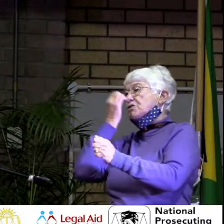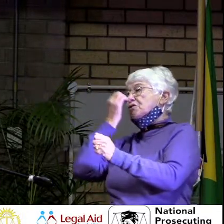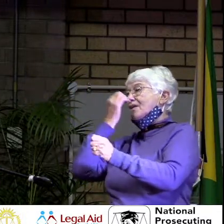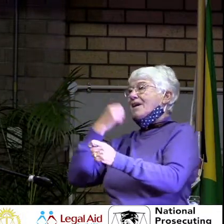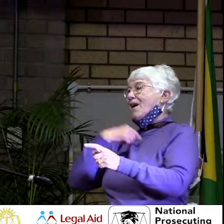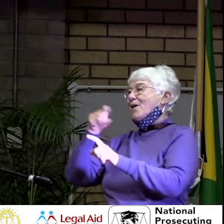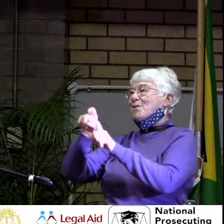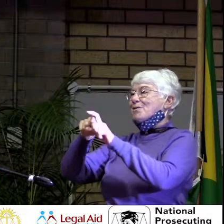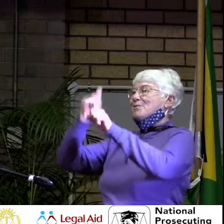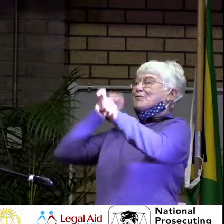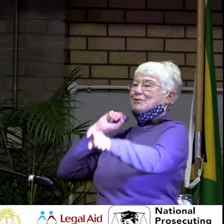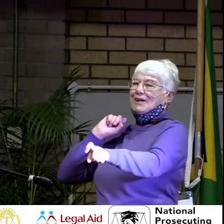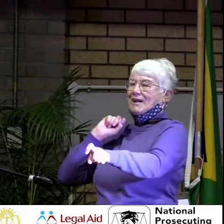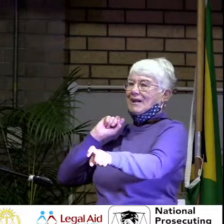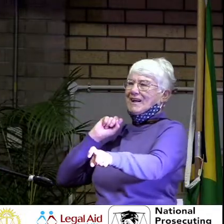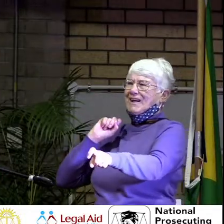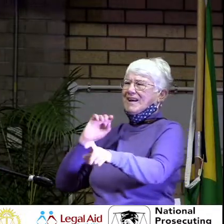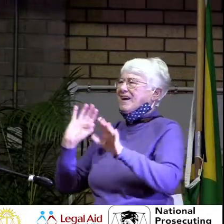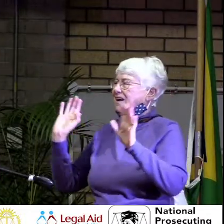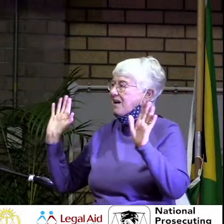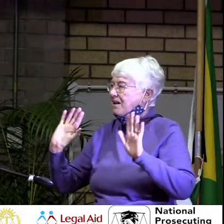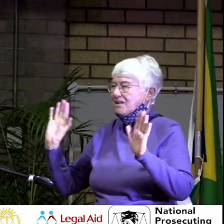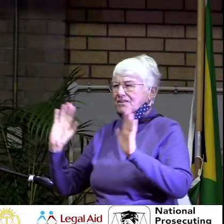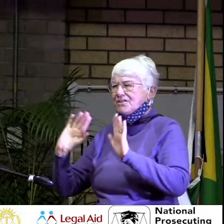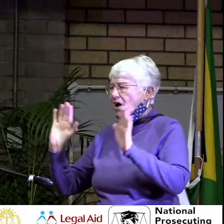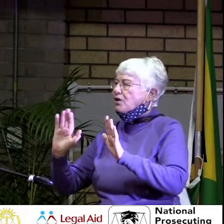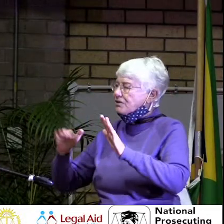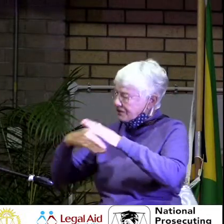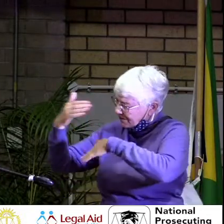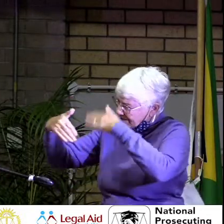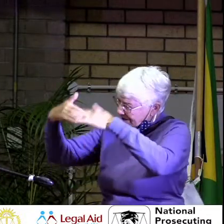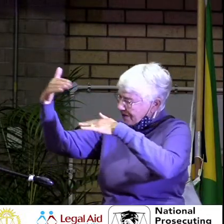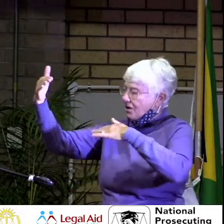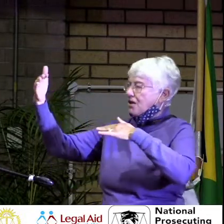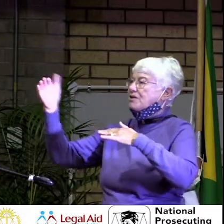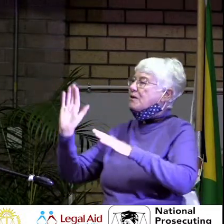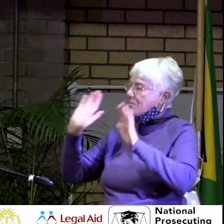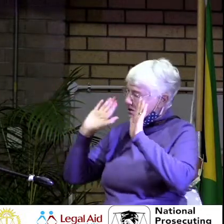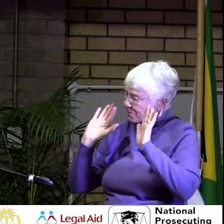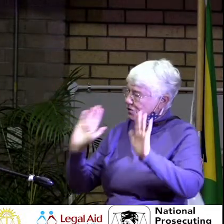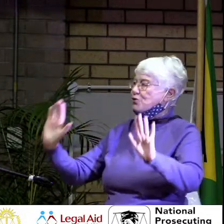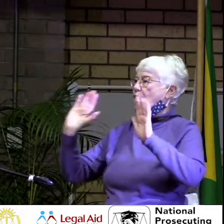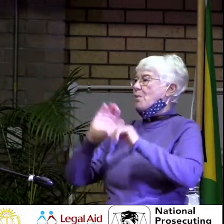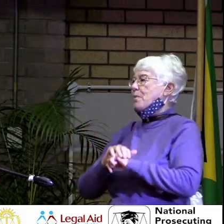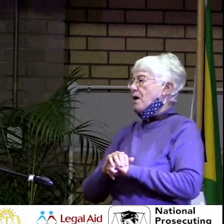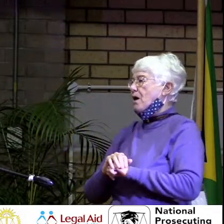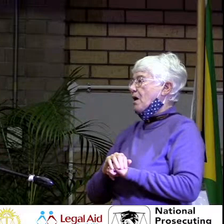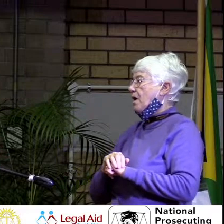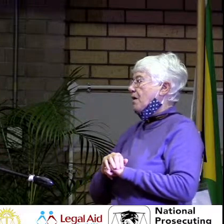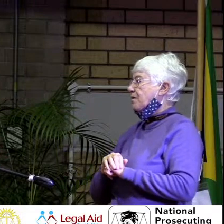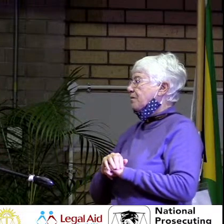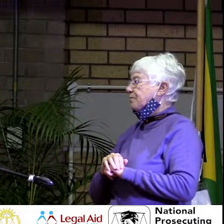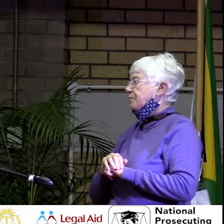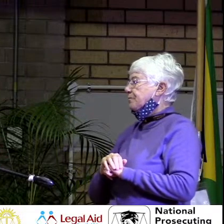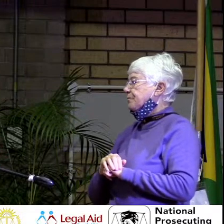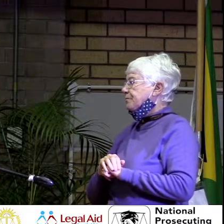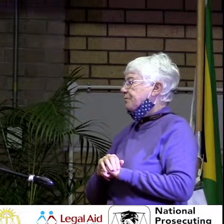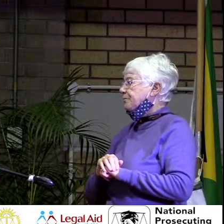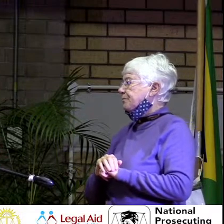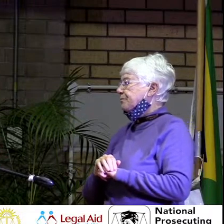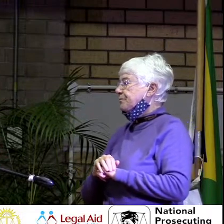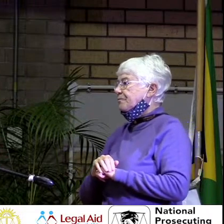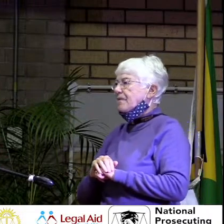So what can we do to prevent gender-based violence and femicide? As I said, it's being committed by people within